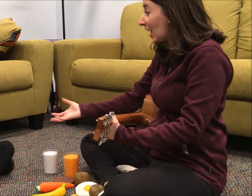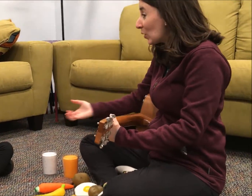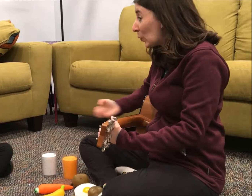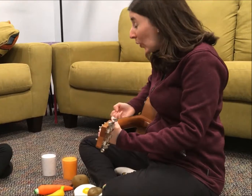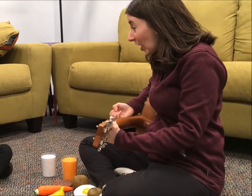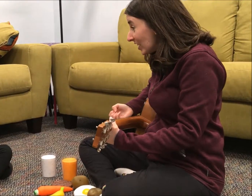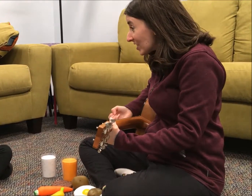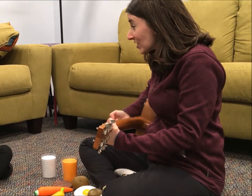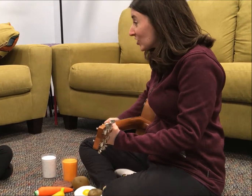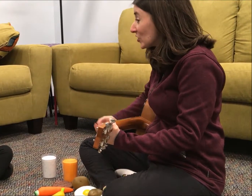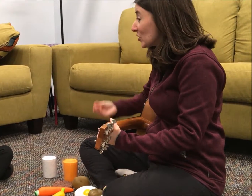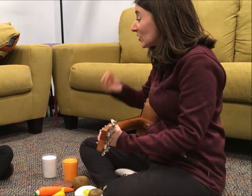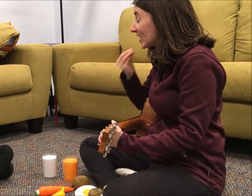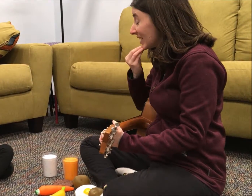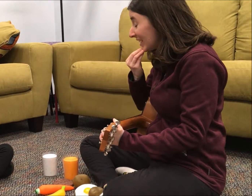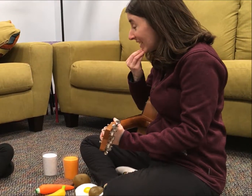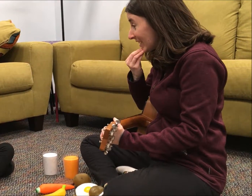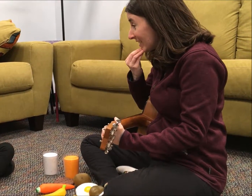I want to eat